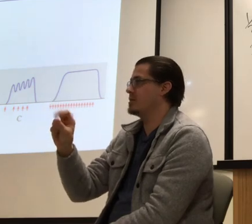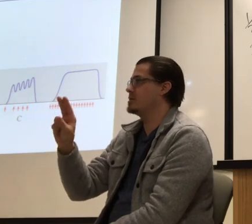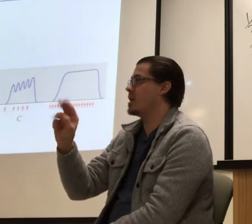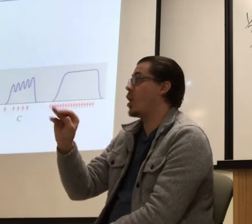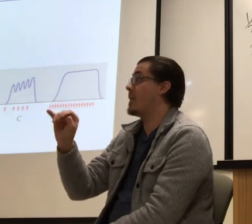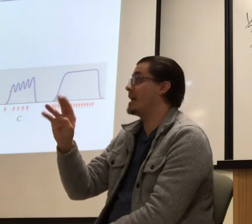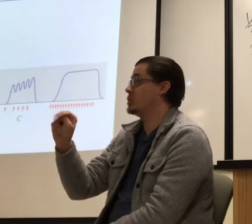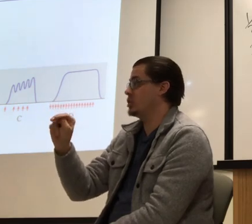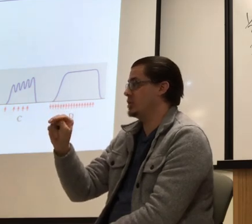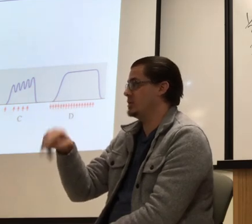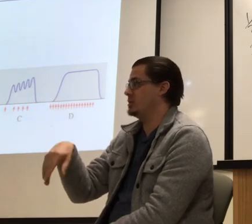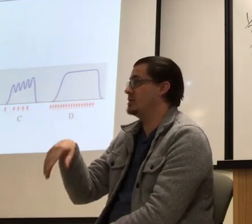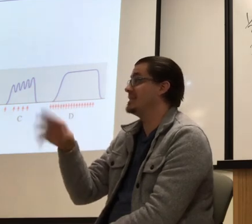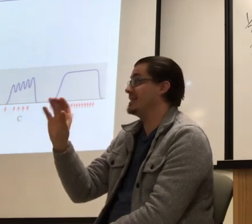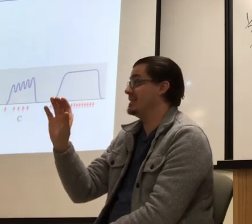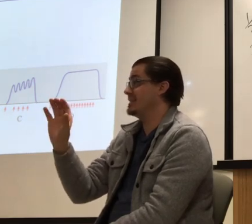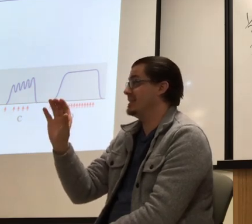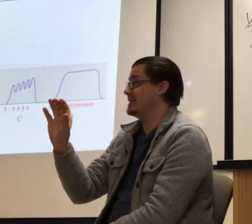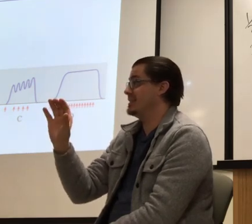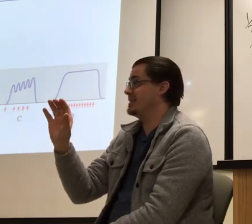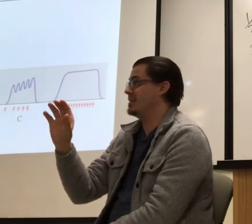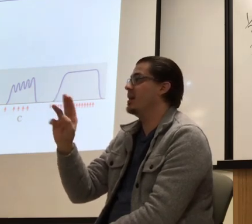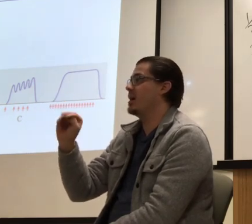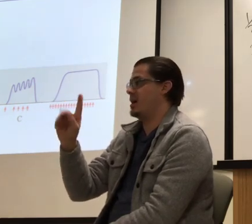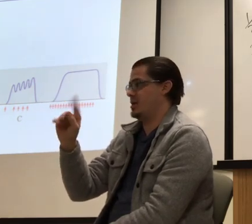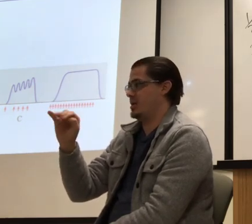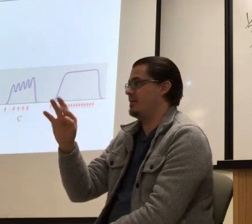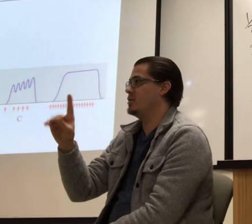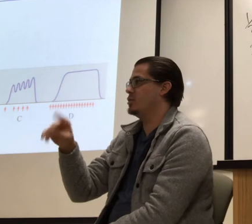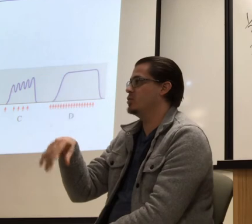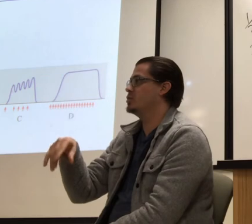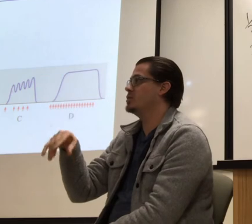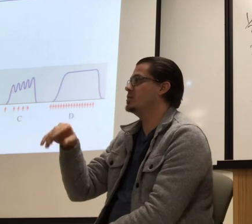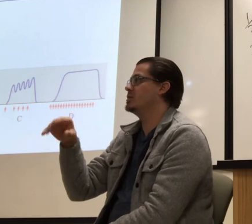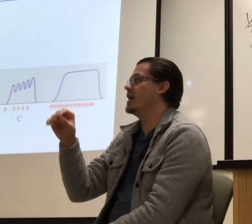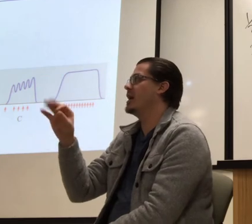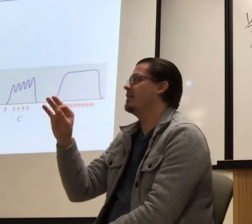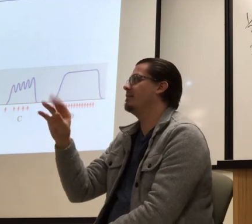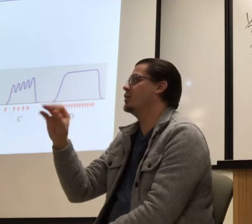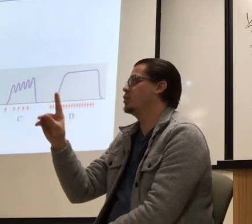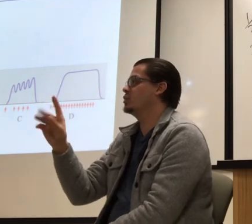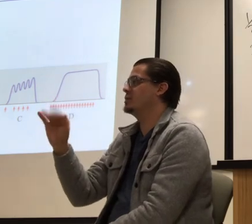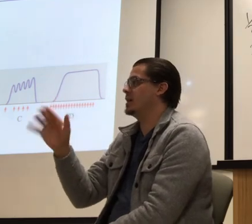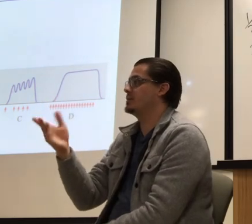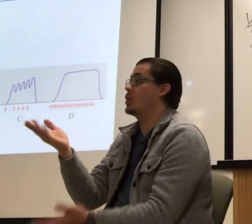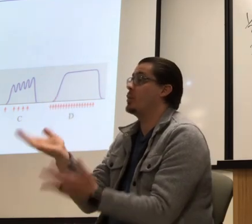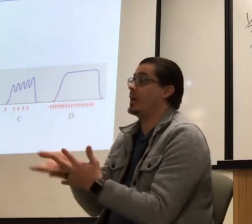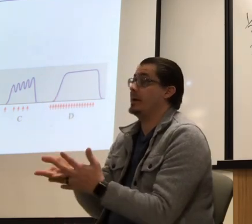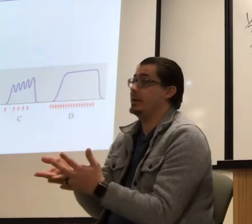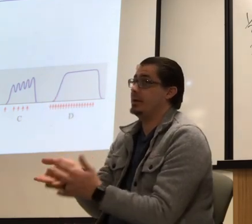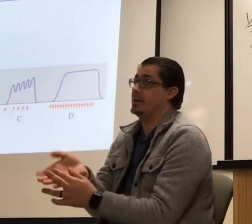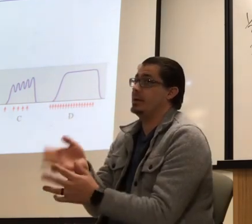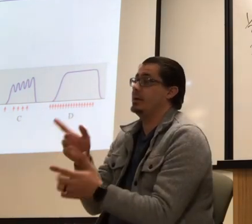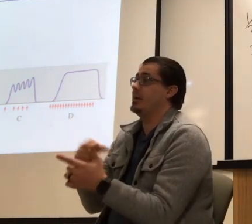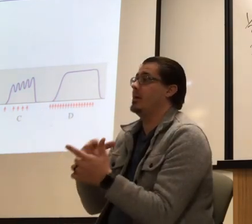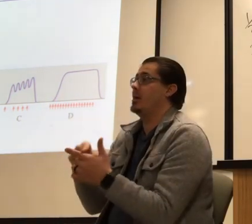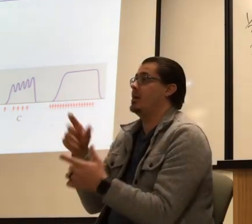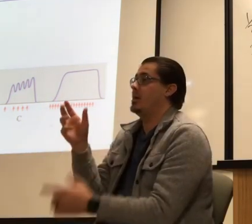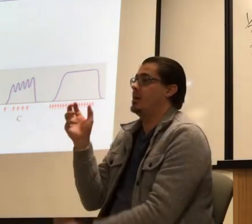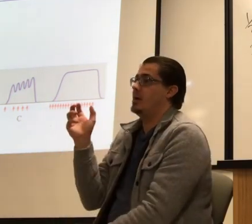Wave summation. And so C? Unfused. Yeah, unfused and fused. So pretty much the same progression. Let's take a break. And